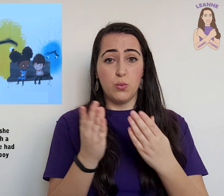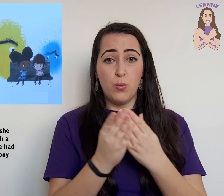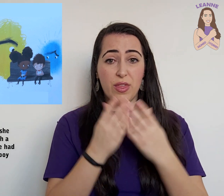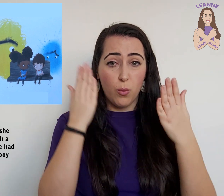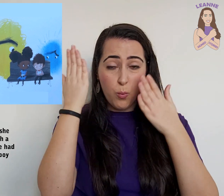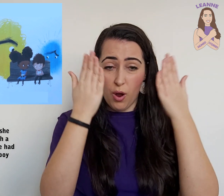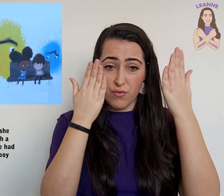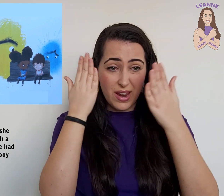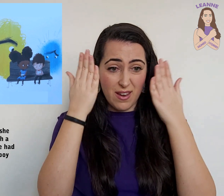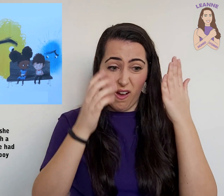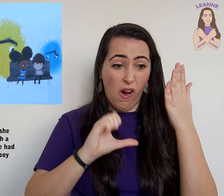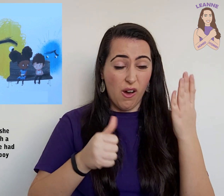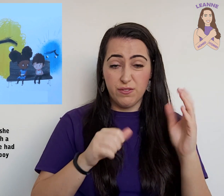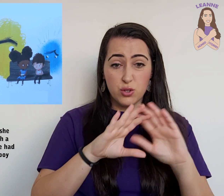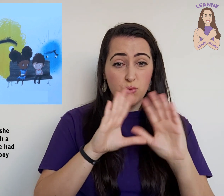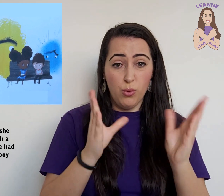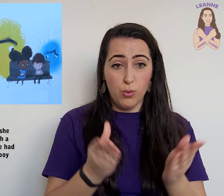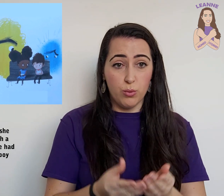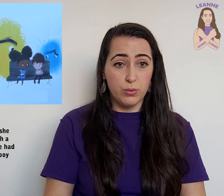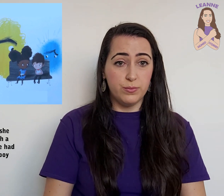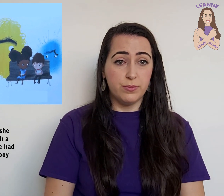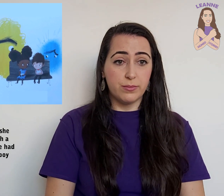with a worry after all.